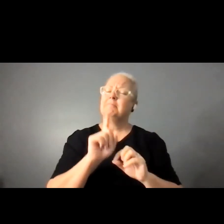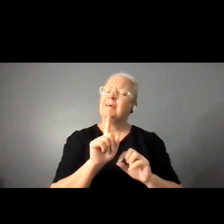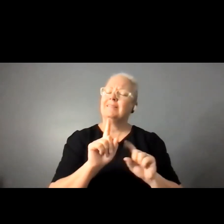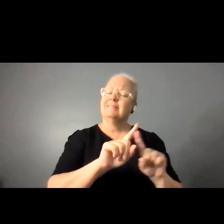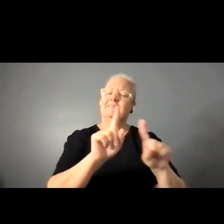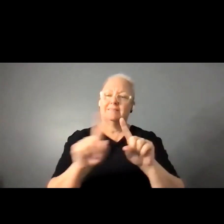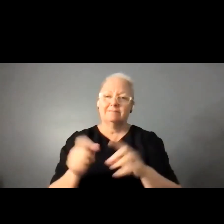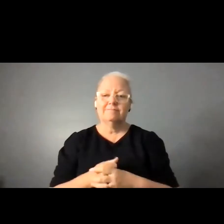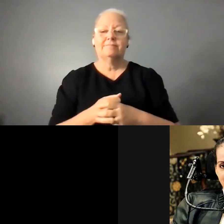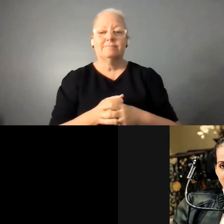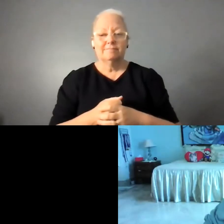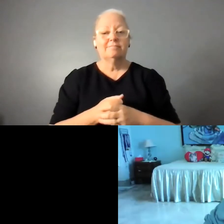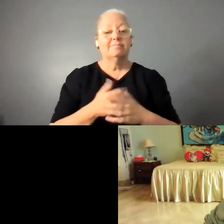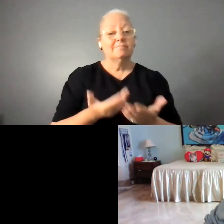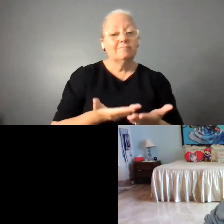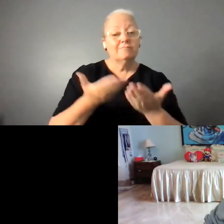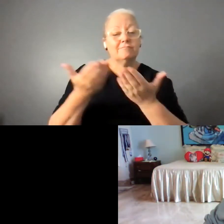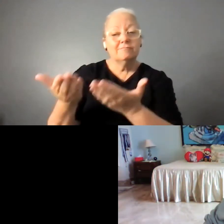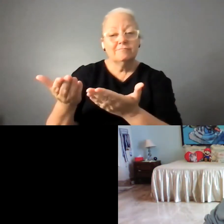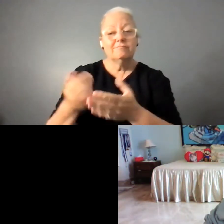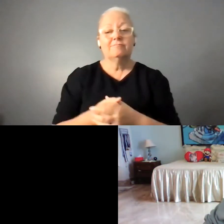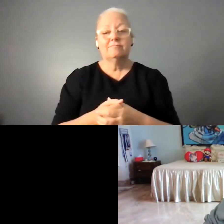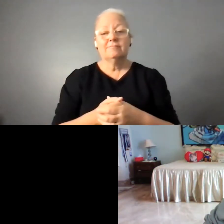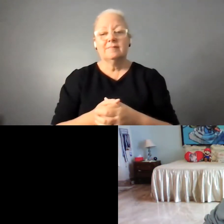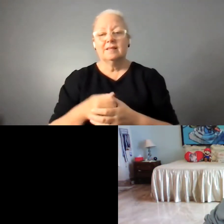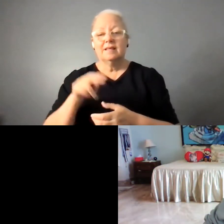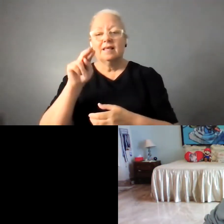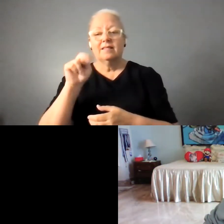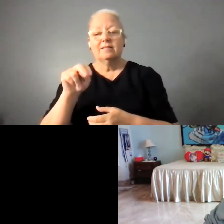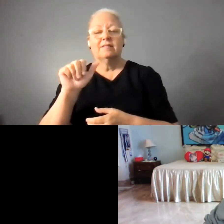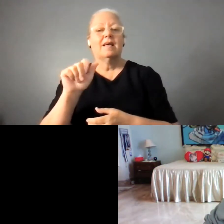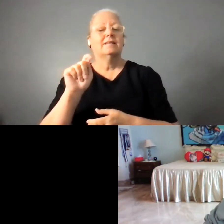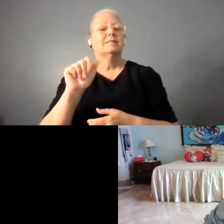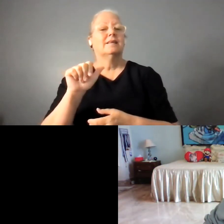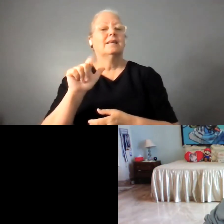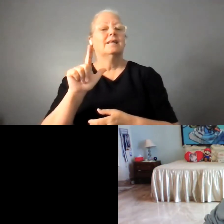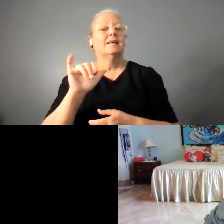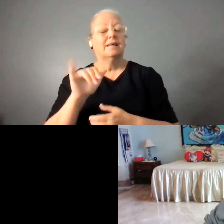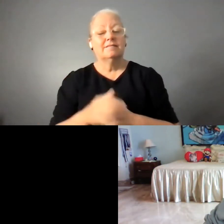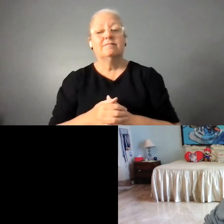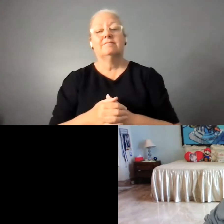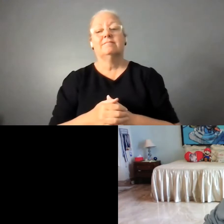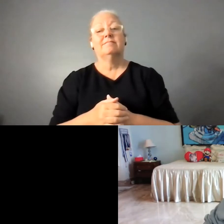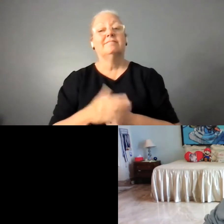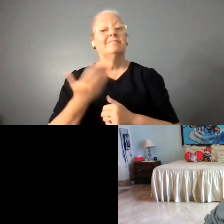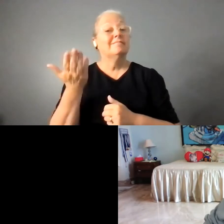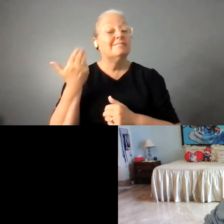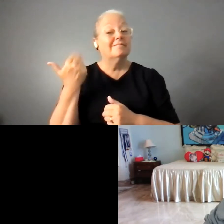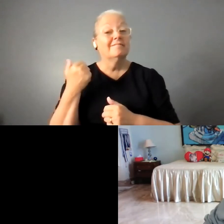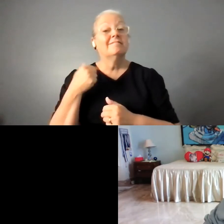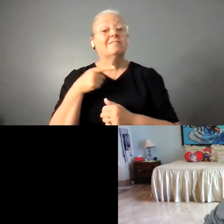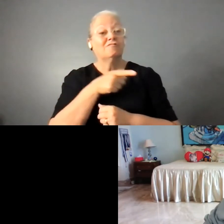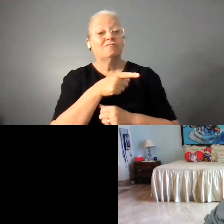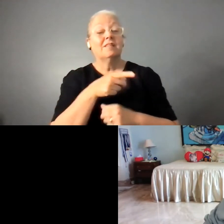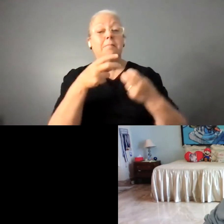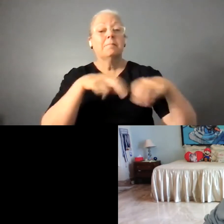Natalie. Go ahead, please. I totally agree with the colleagues have said, but I'd like